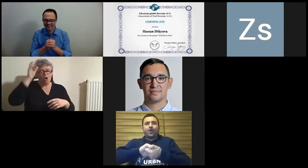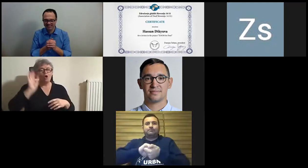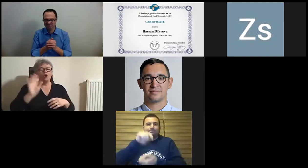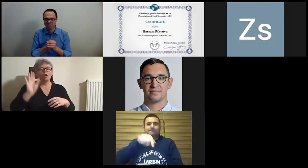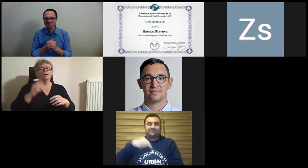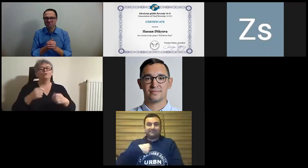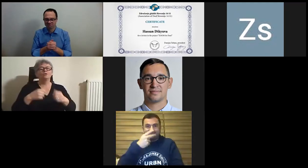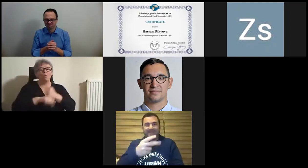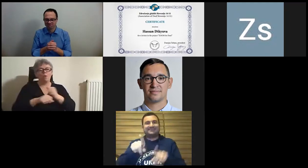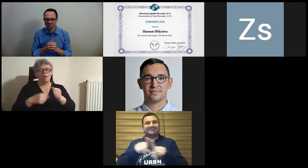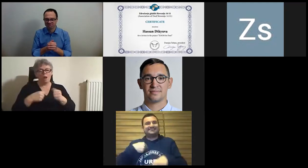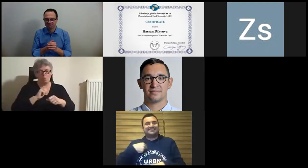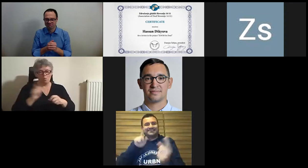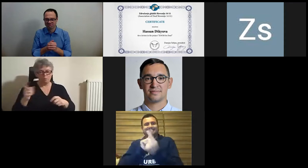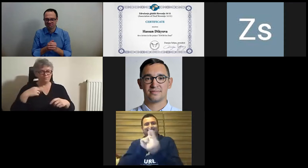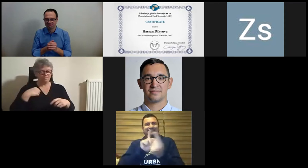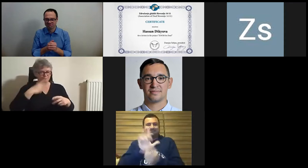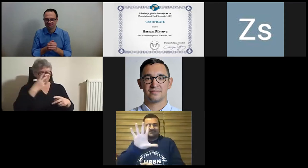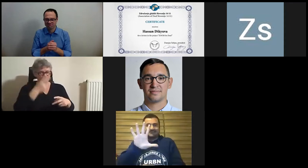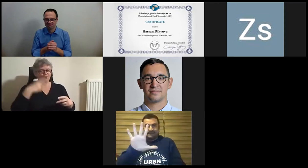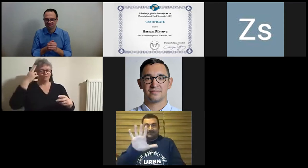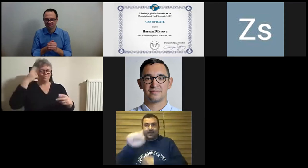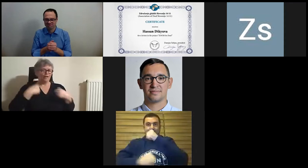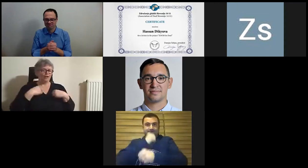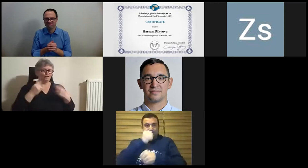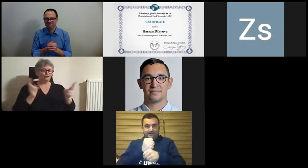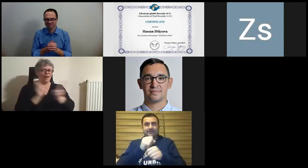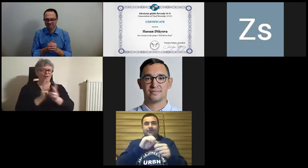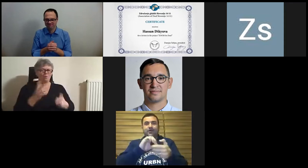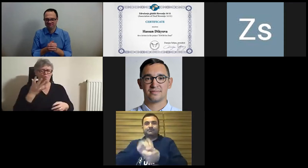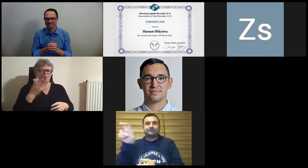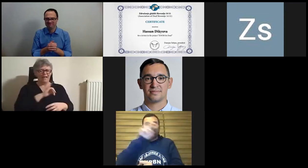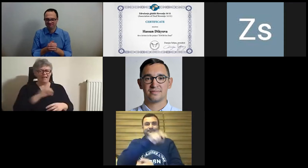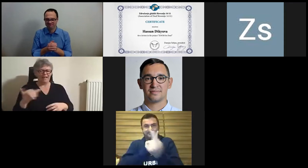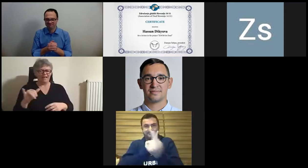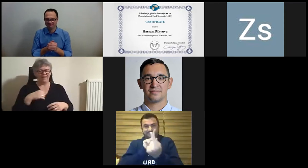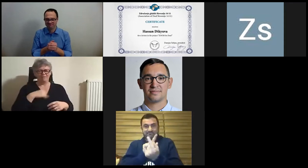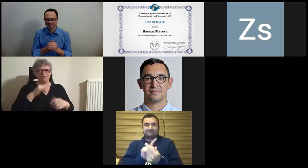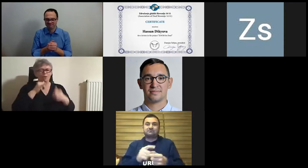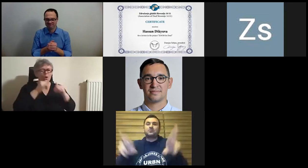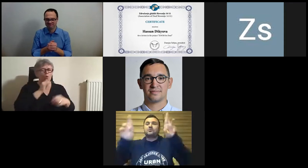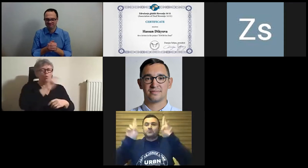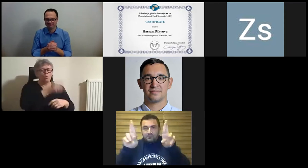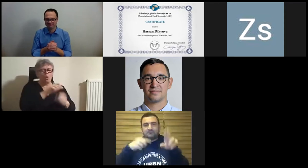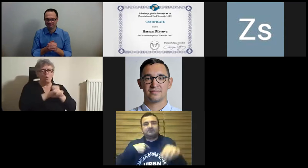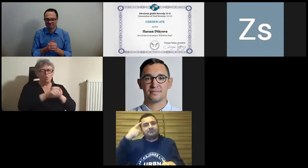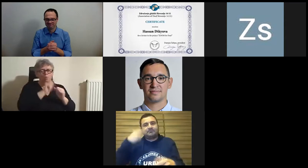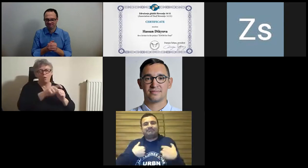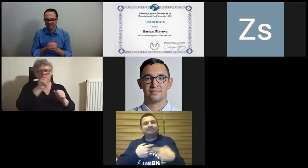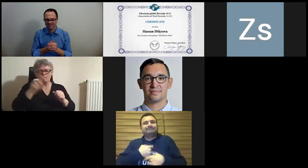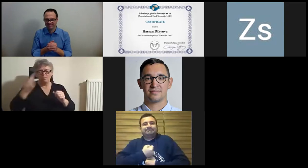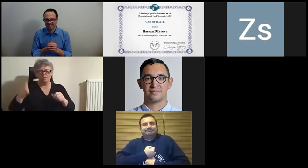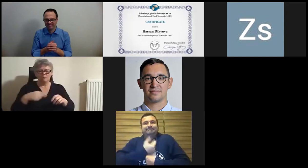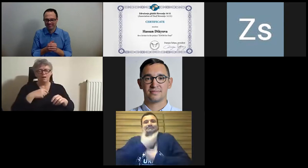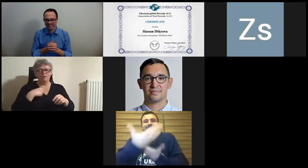presentation. And yes, I remember meeting him many times when he was here